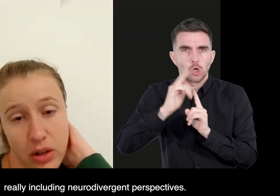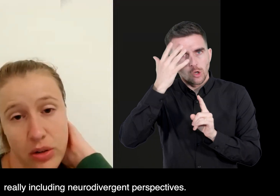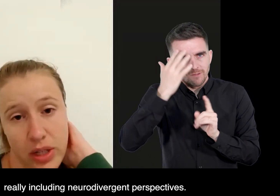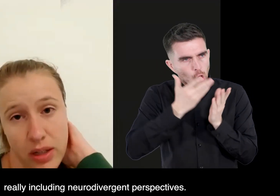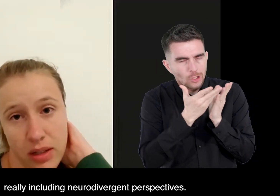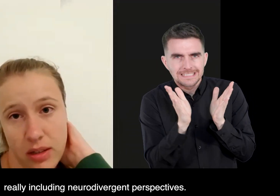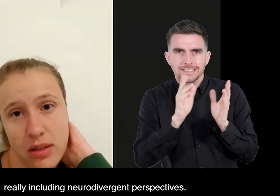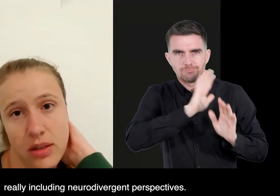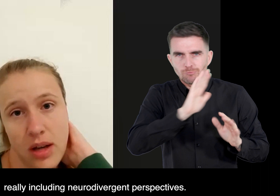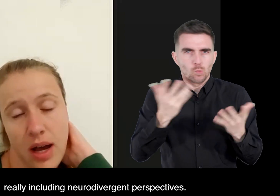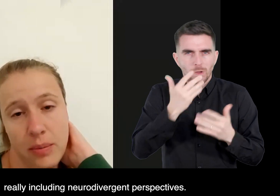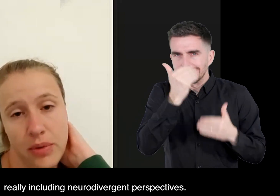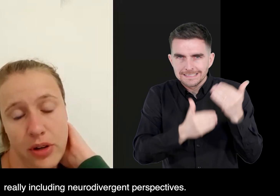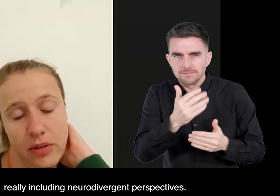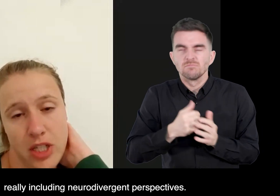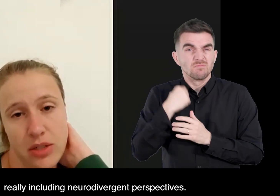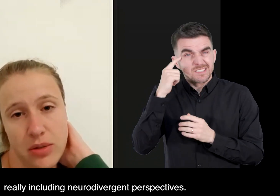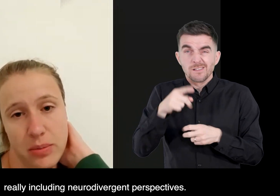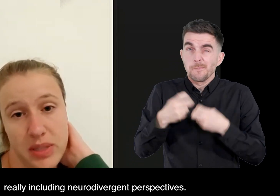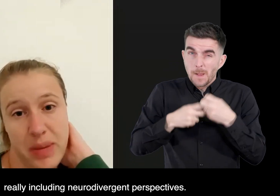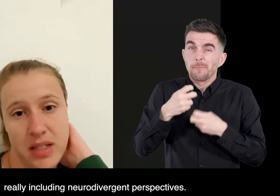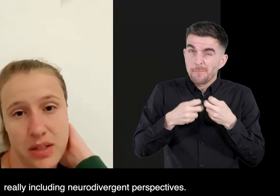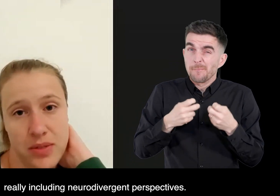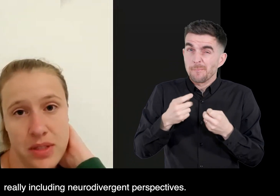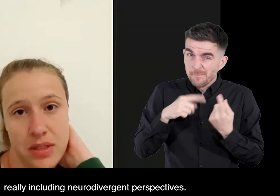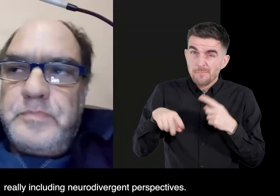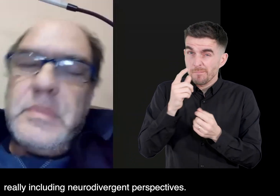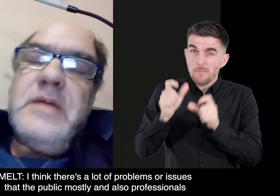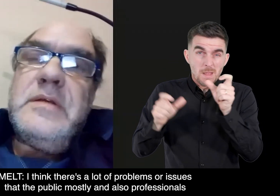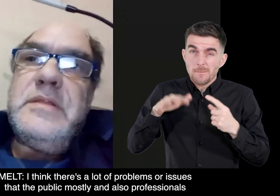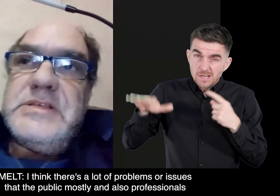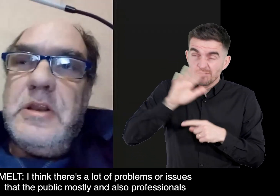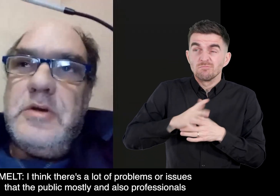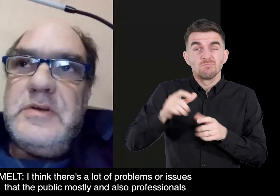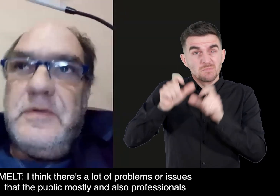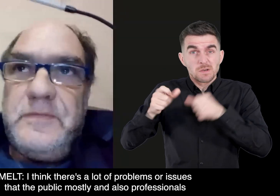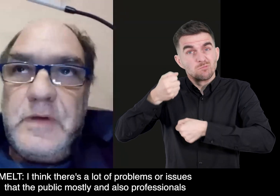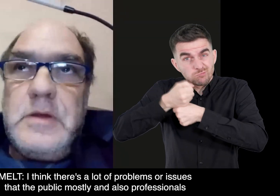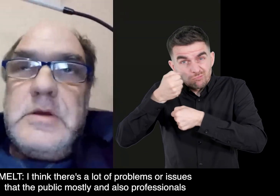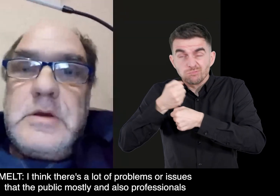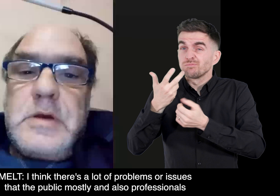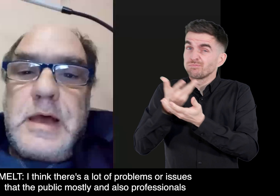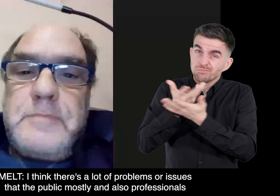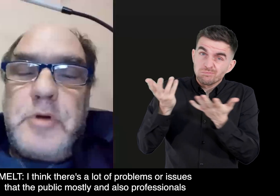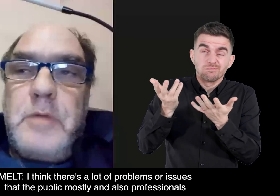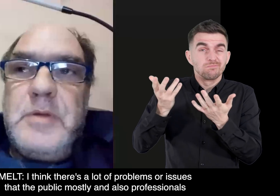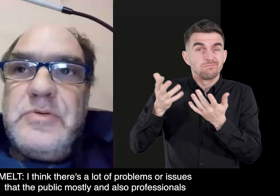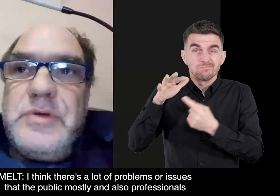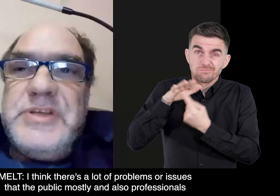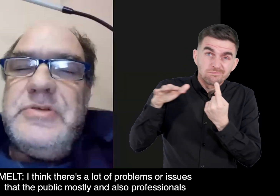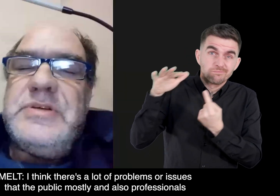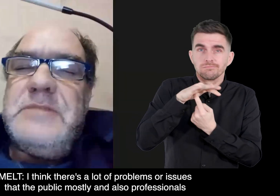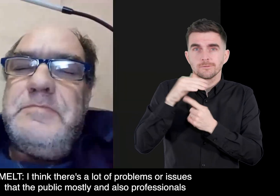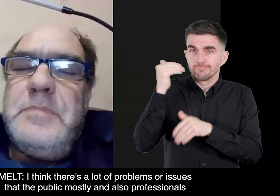really including neurodivergent perspectives. Well, I think there's a lot of problems